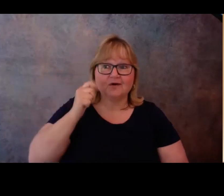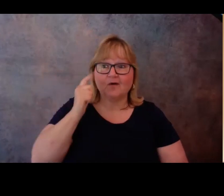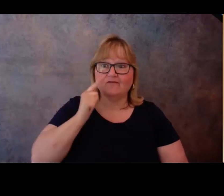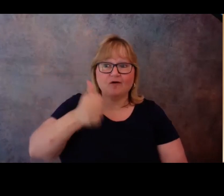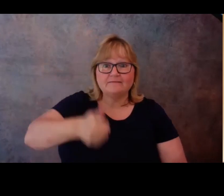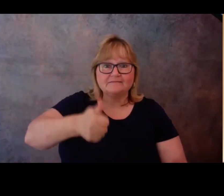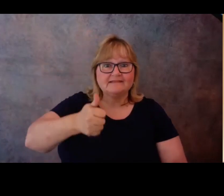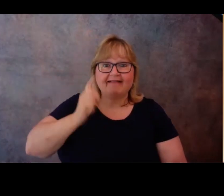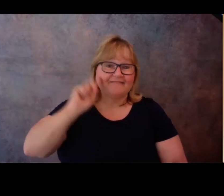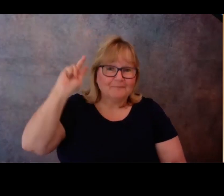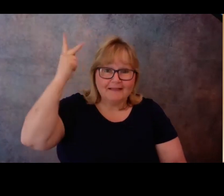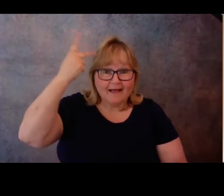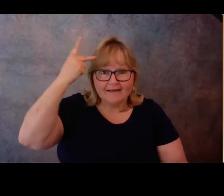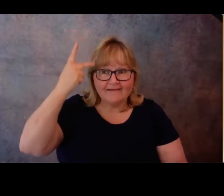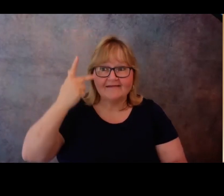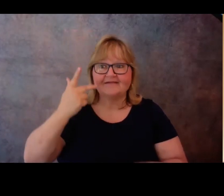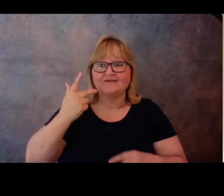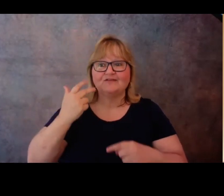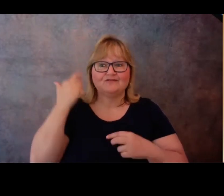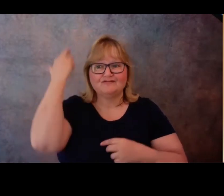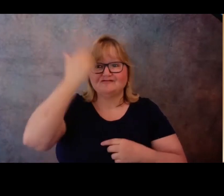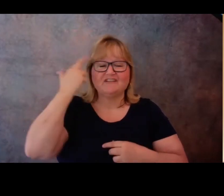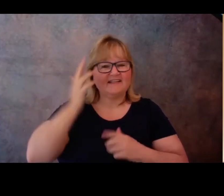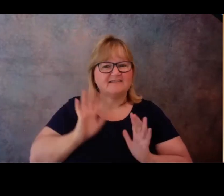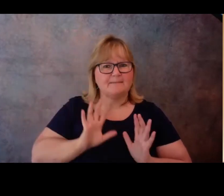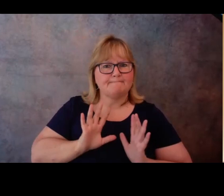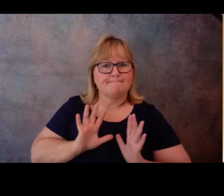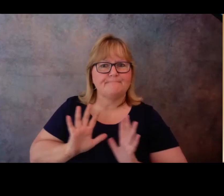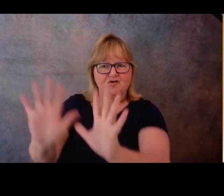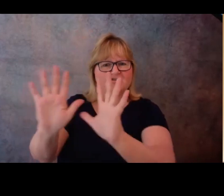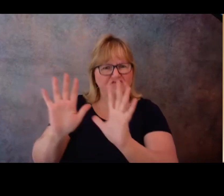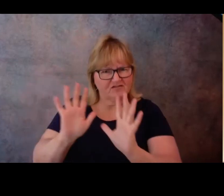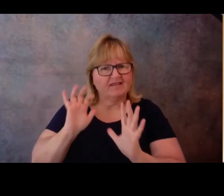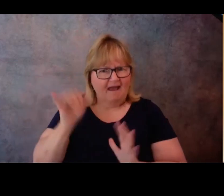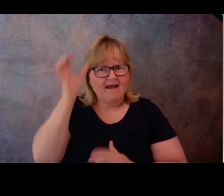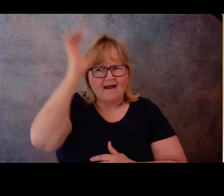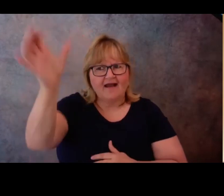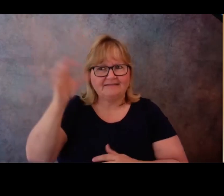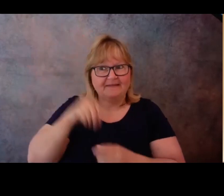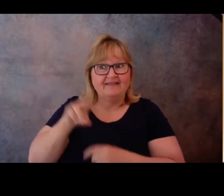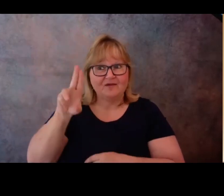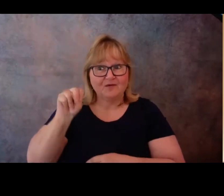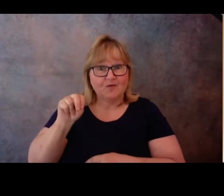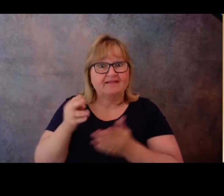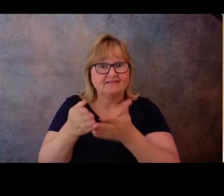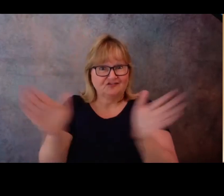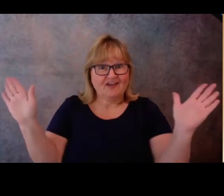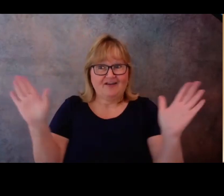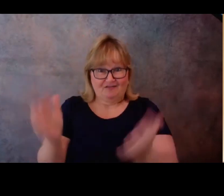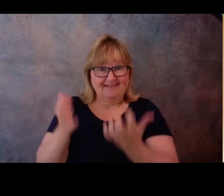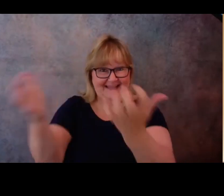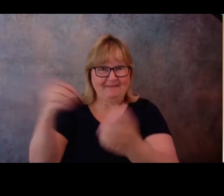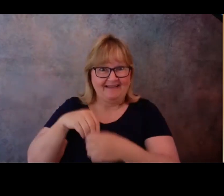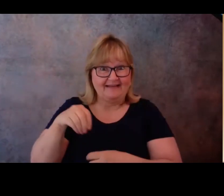internal political reasons, pushed the agenda forward in the UN General Assembly in New